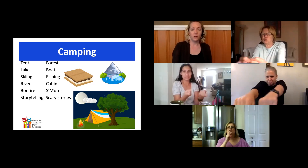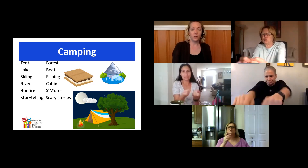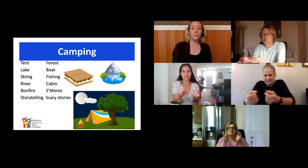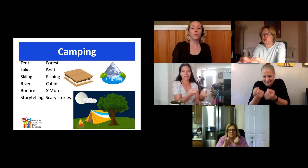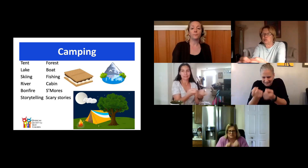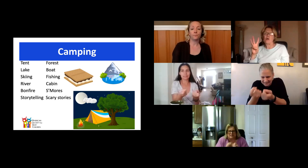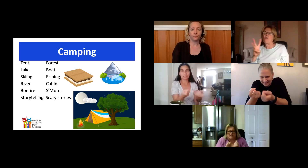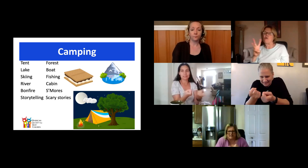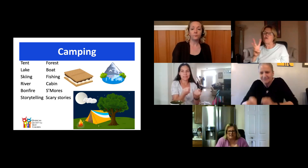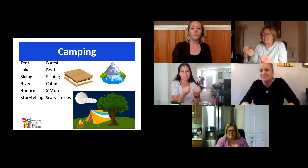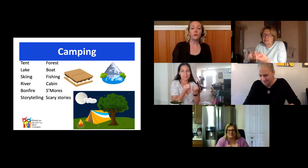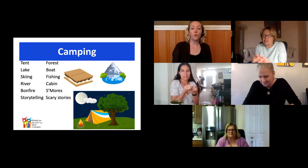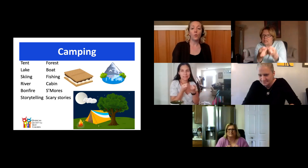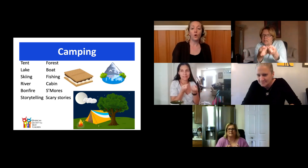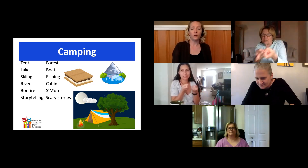skiing.